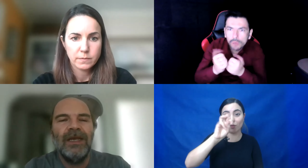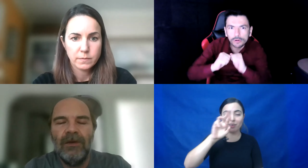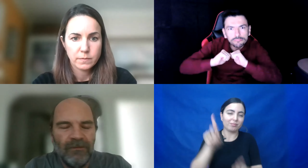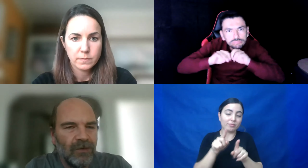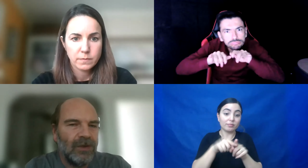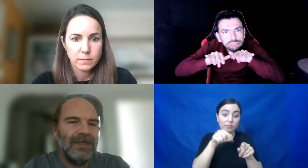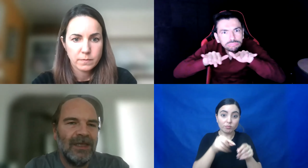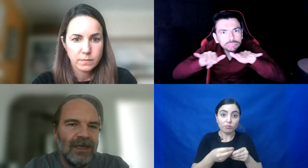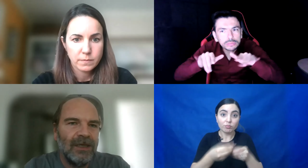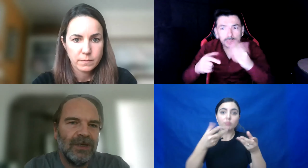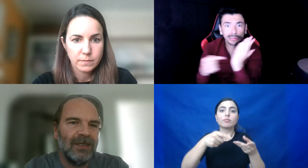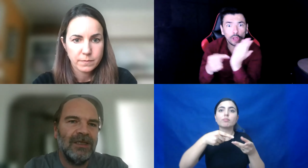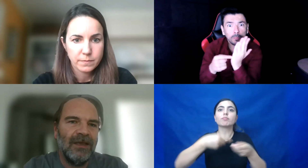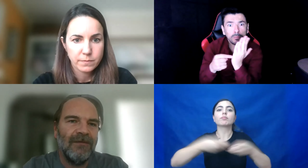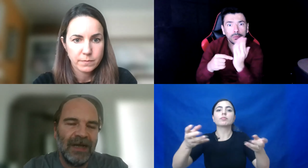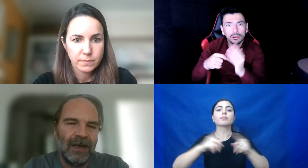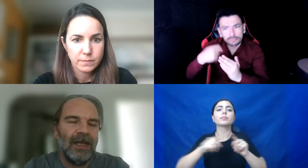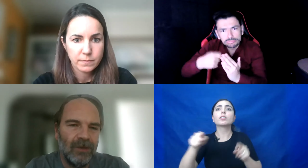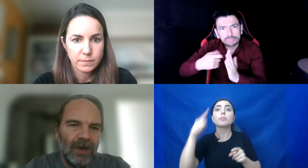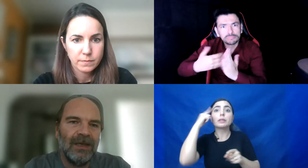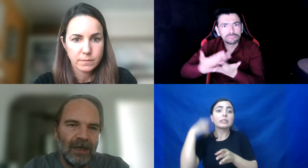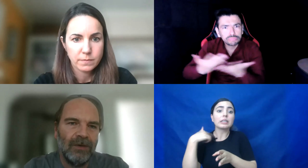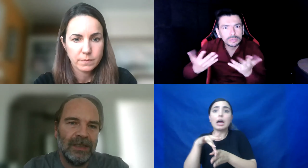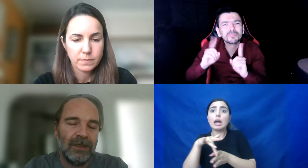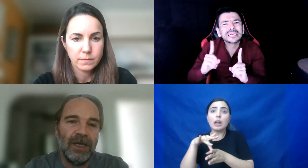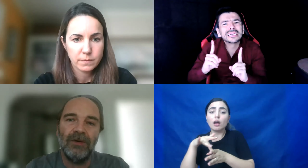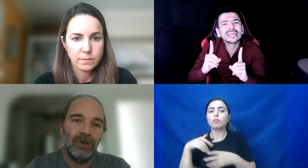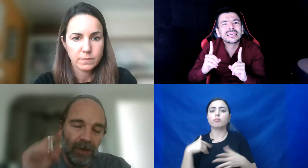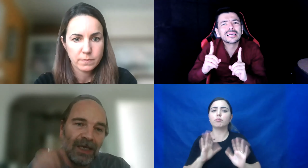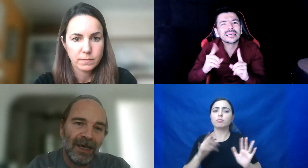been used throughout the world, but